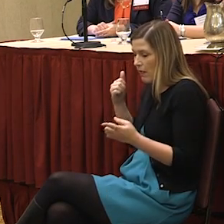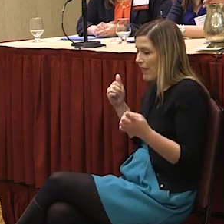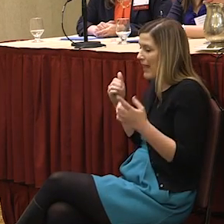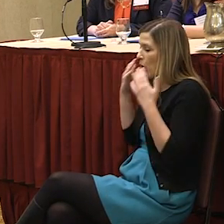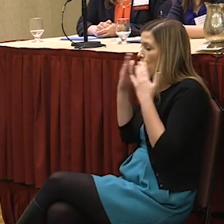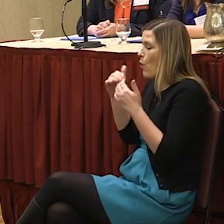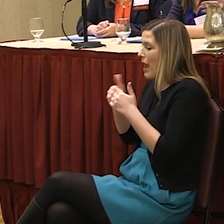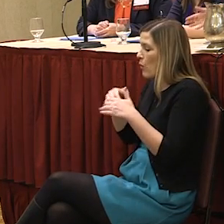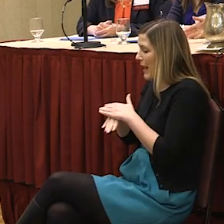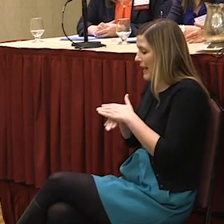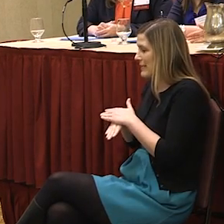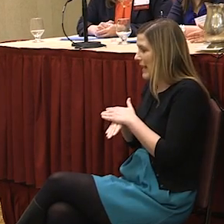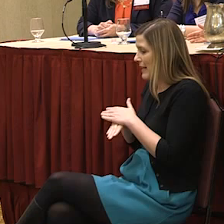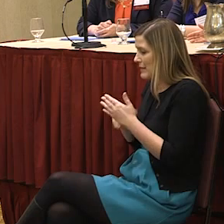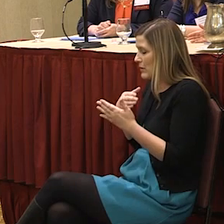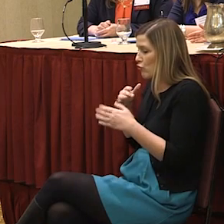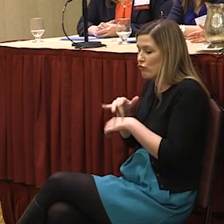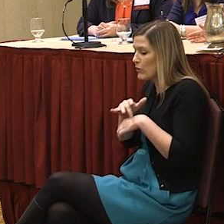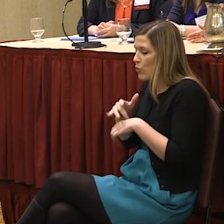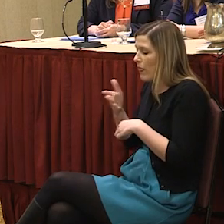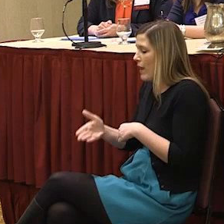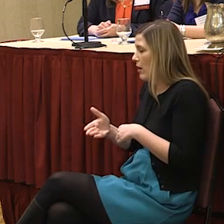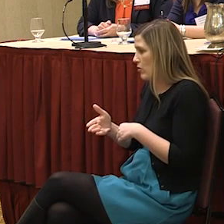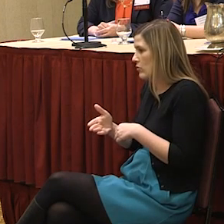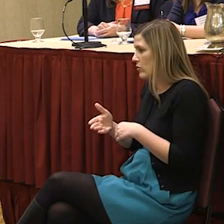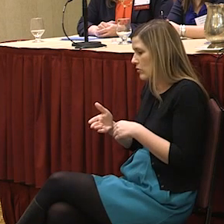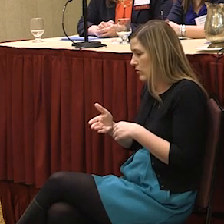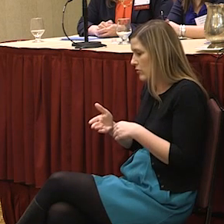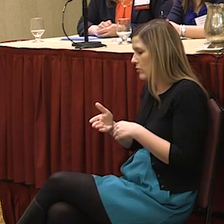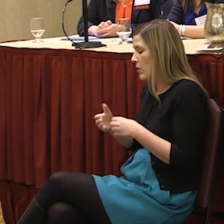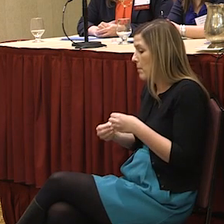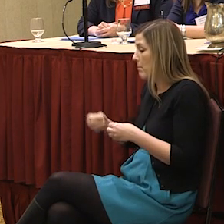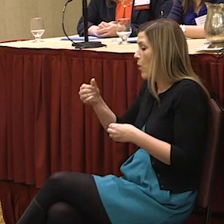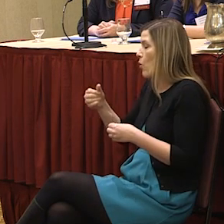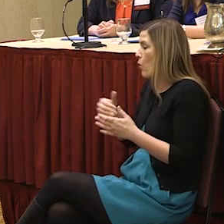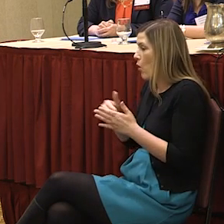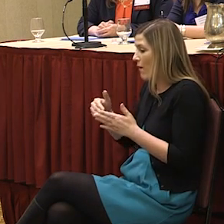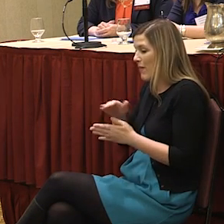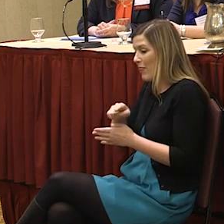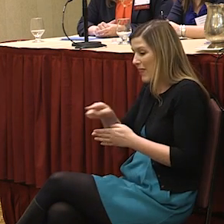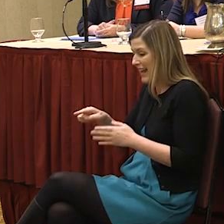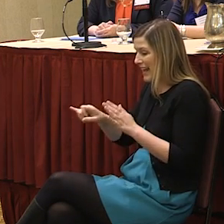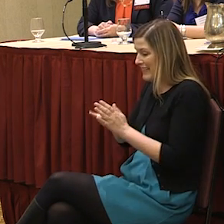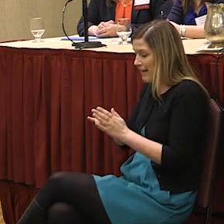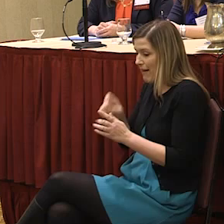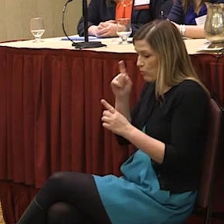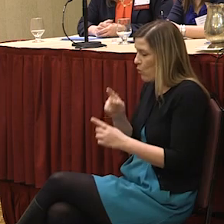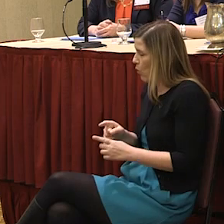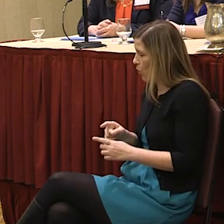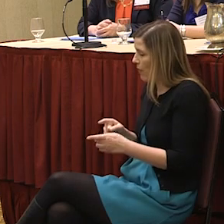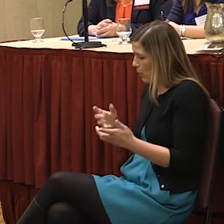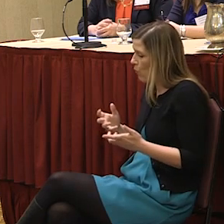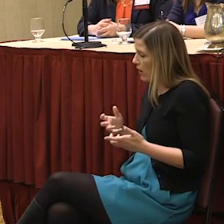don't know how to access whatever resource might be there. Most often, they're identifying the goals that they want to